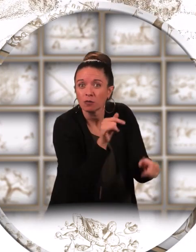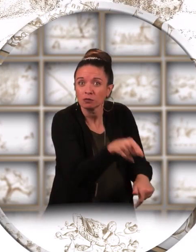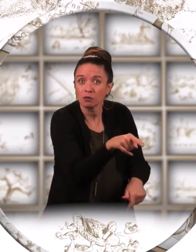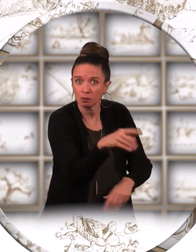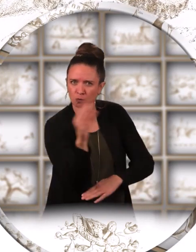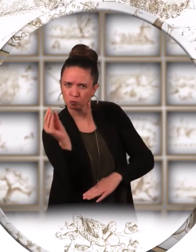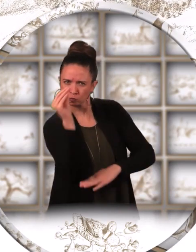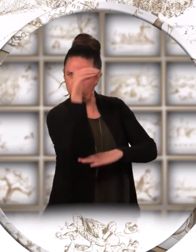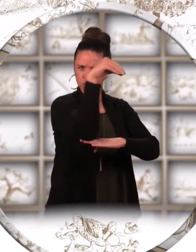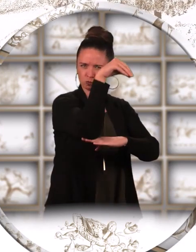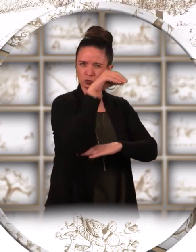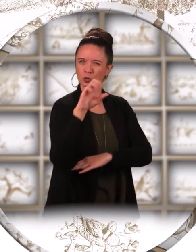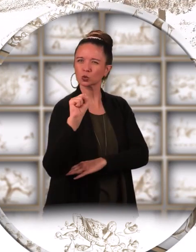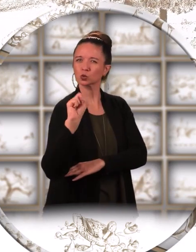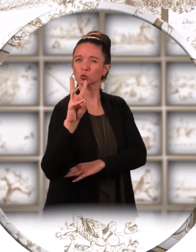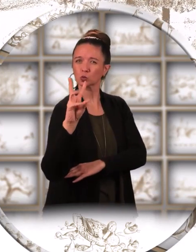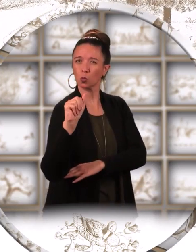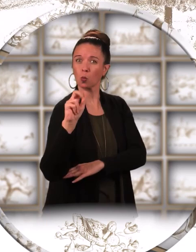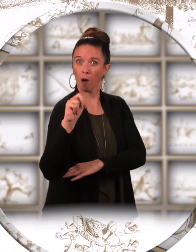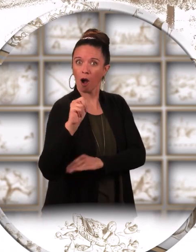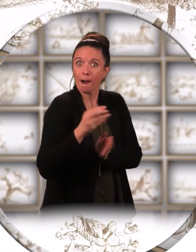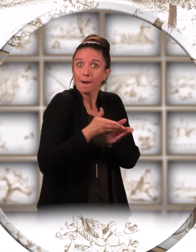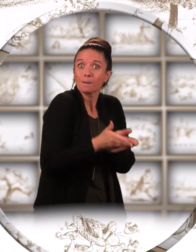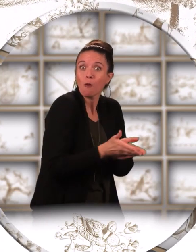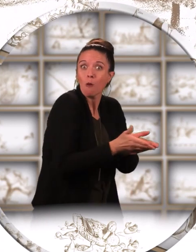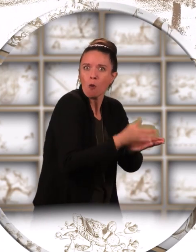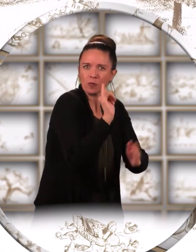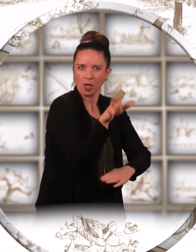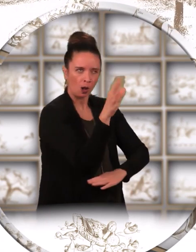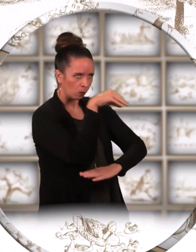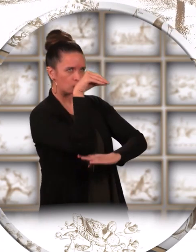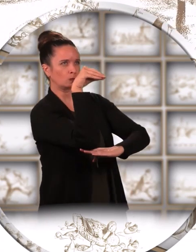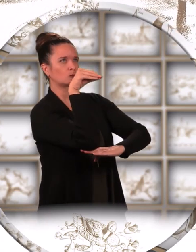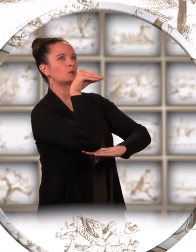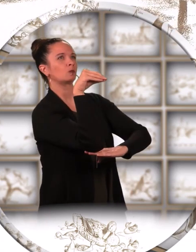the swan boats and eat peanuts.